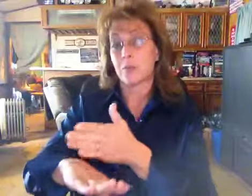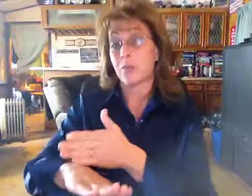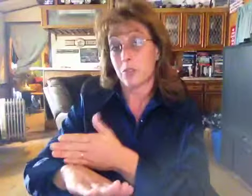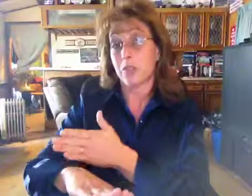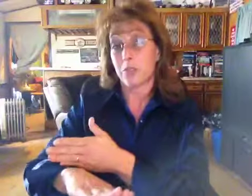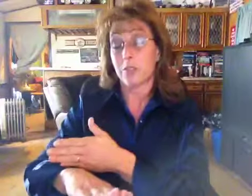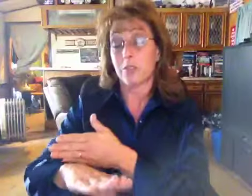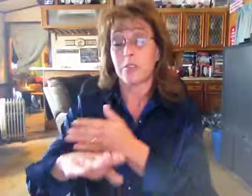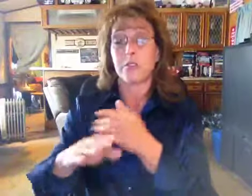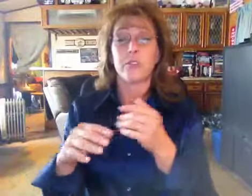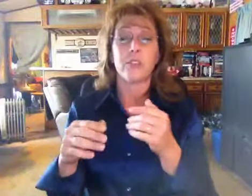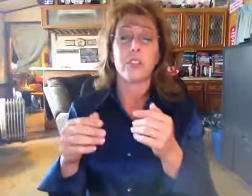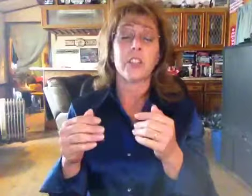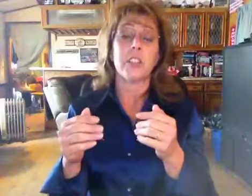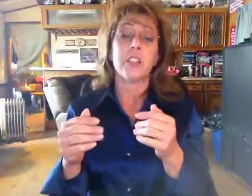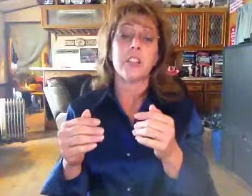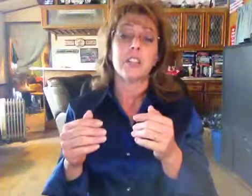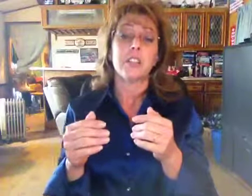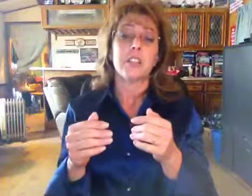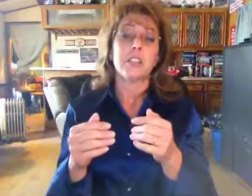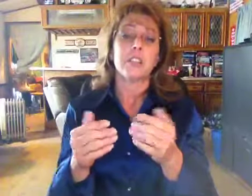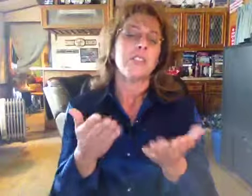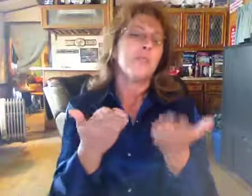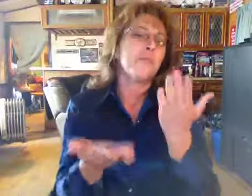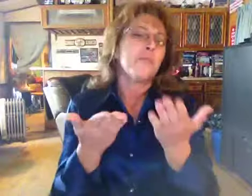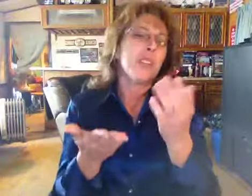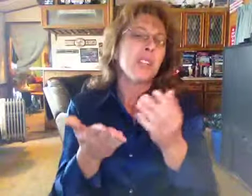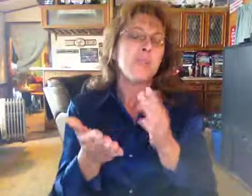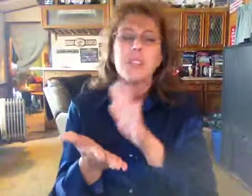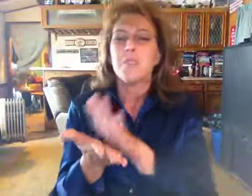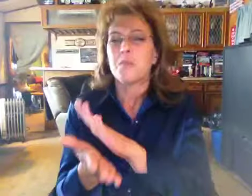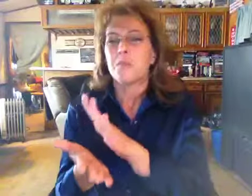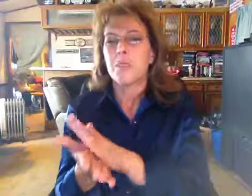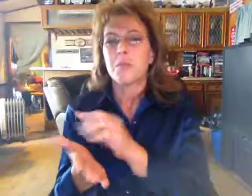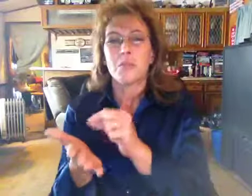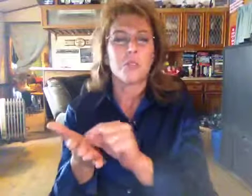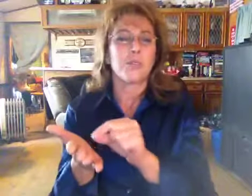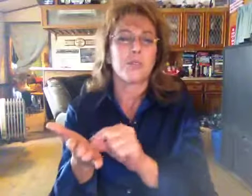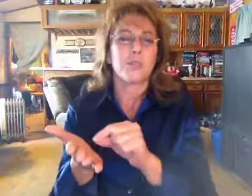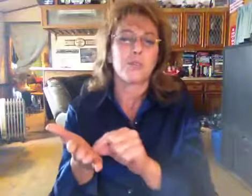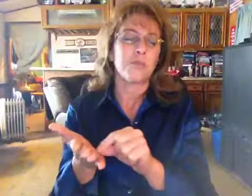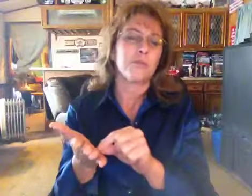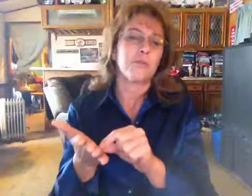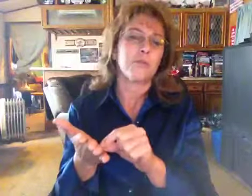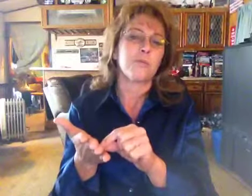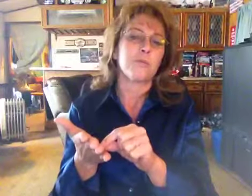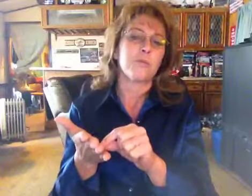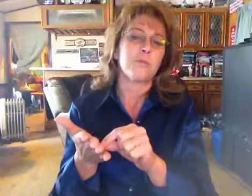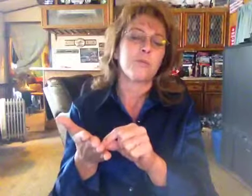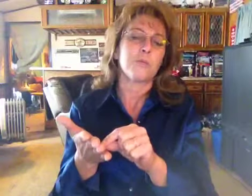paper, or whether you want to write a persuasive paper, or whether you're giving a formal speech in front of a